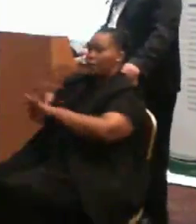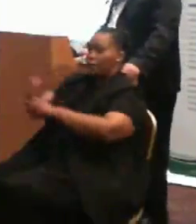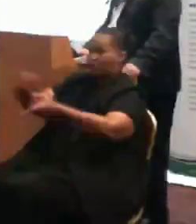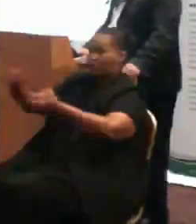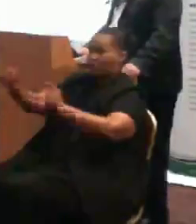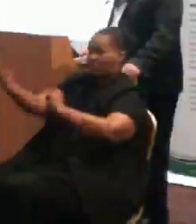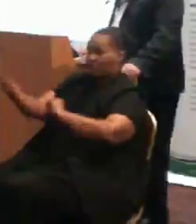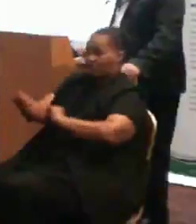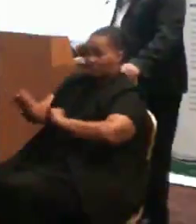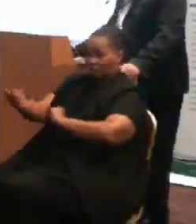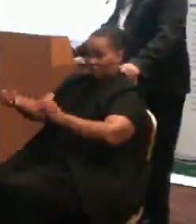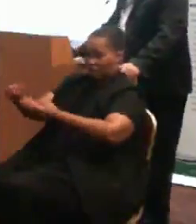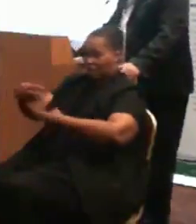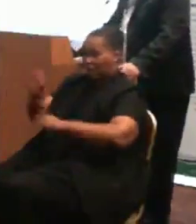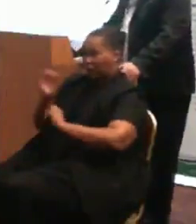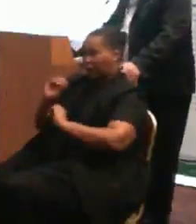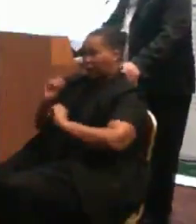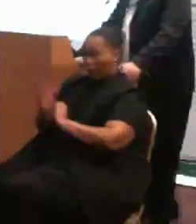this mess.